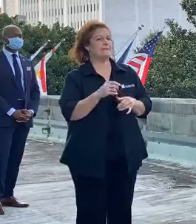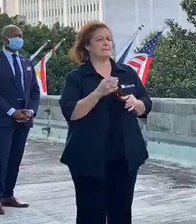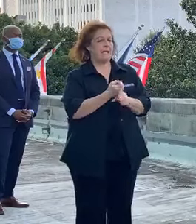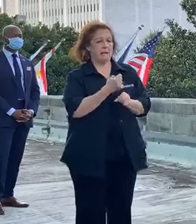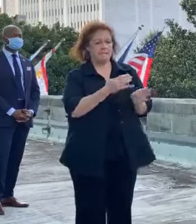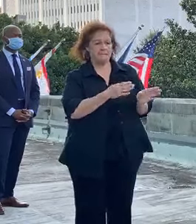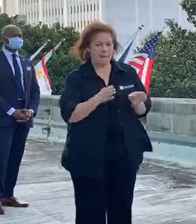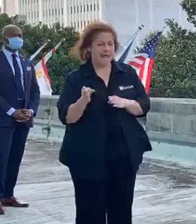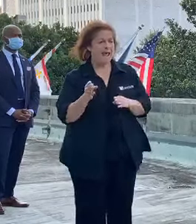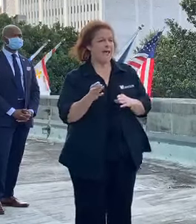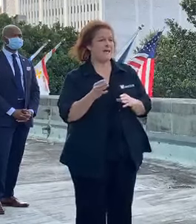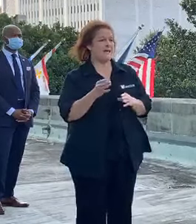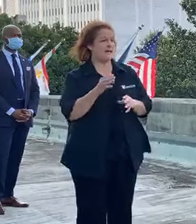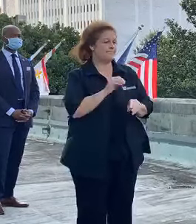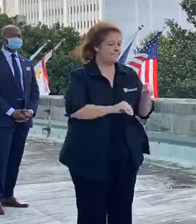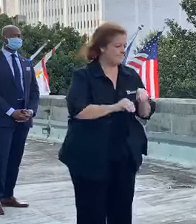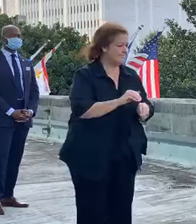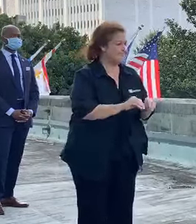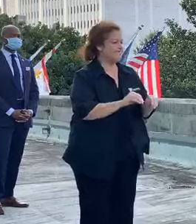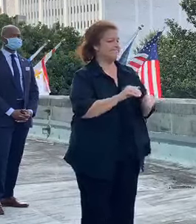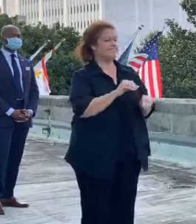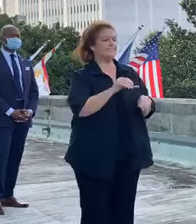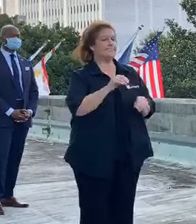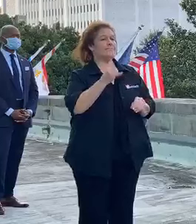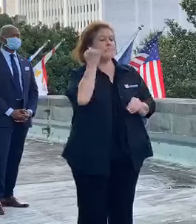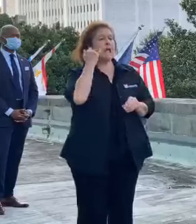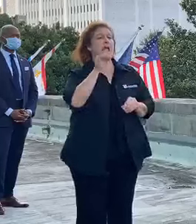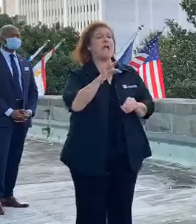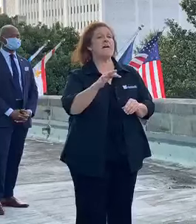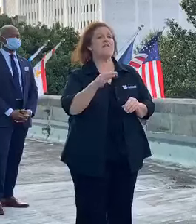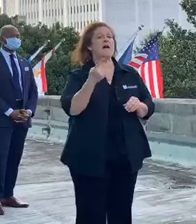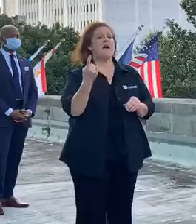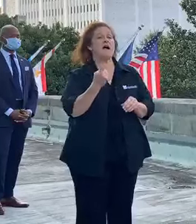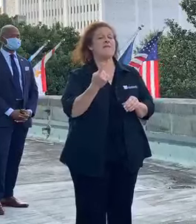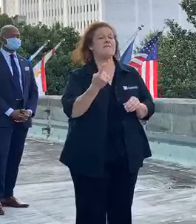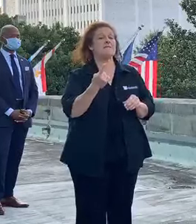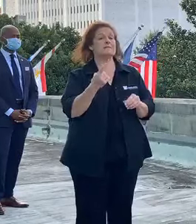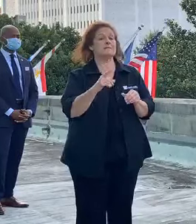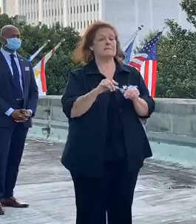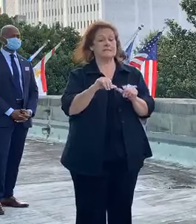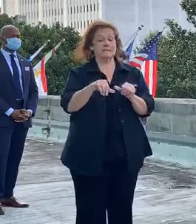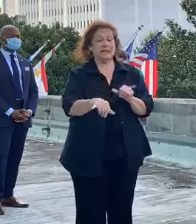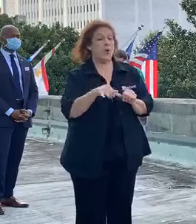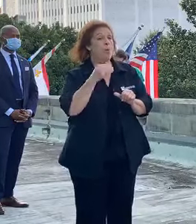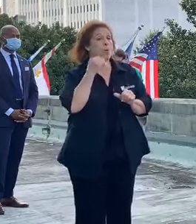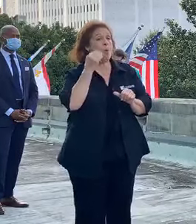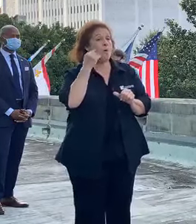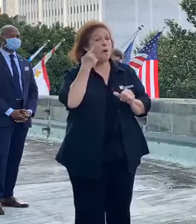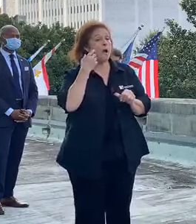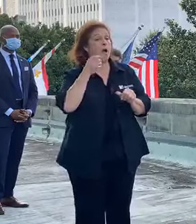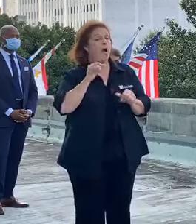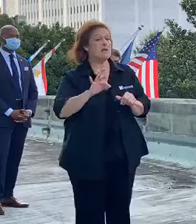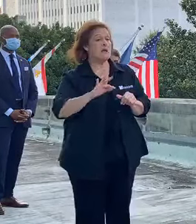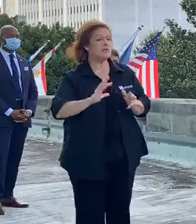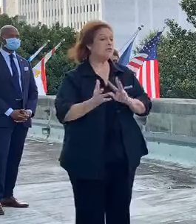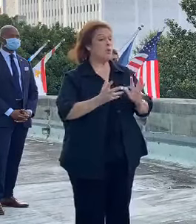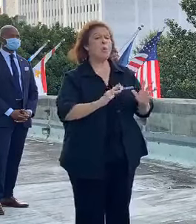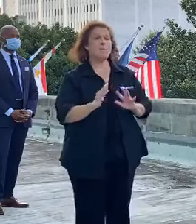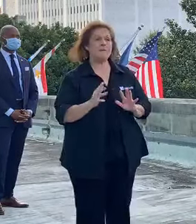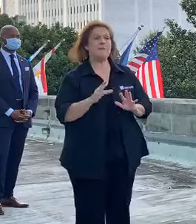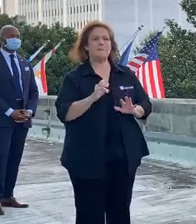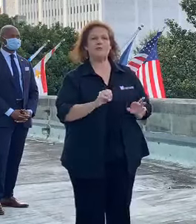and gather your supplies in case we have to shelter in place for a lower level storm, in case we have to leave for a higher level storm. But with that